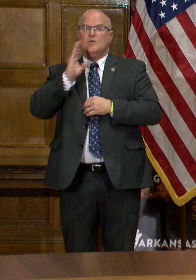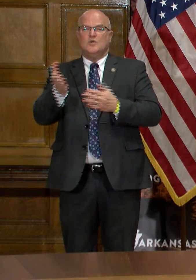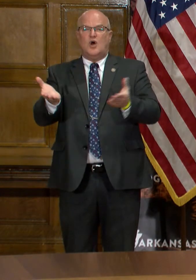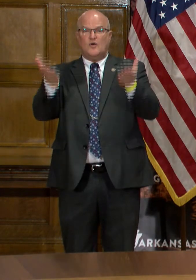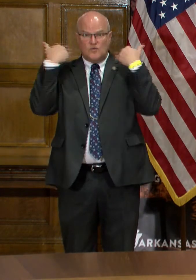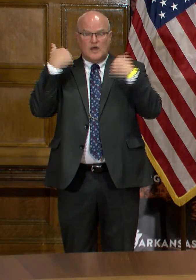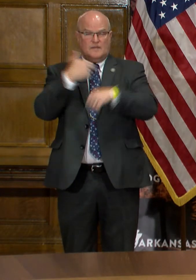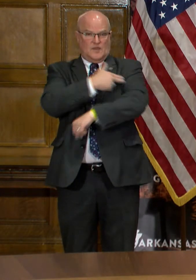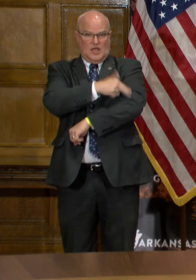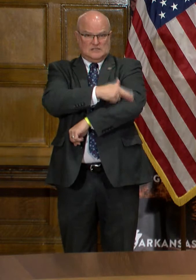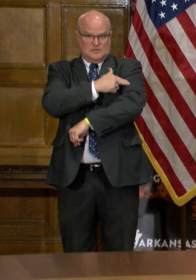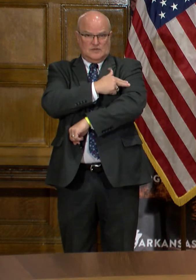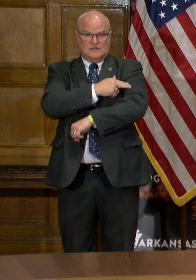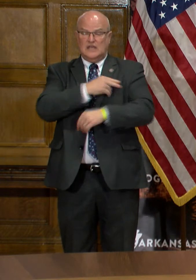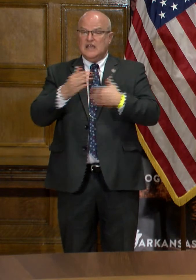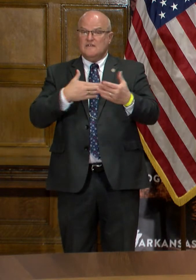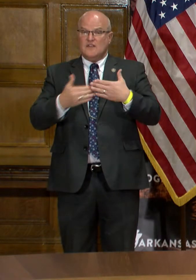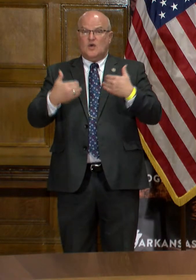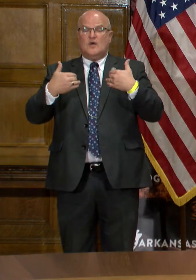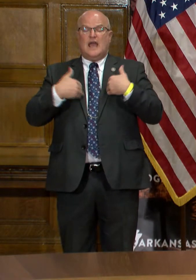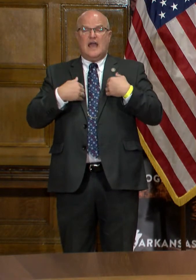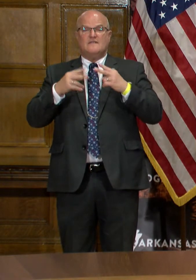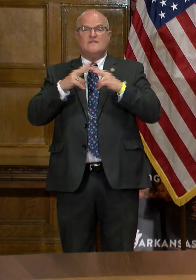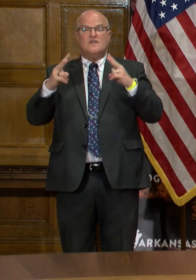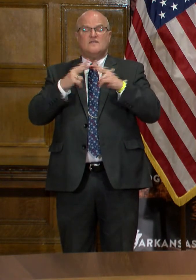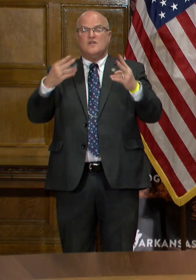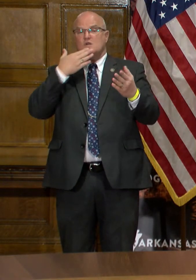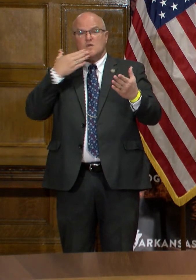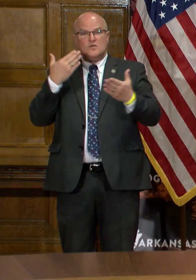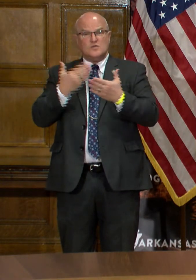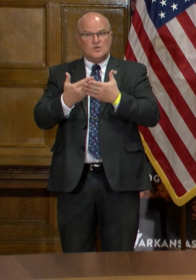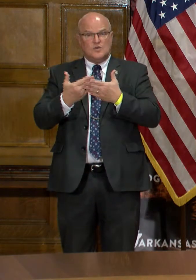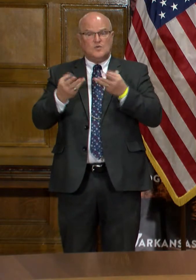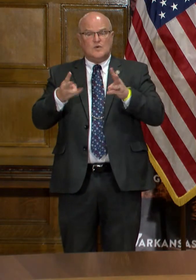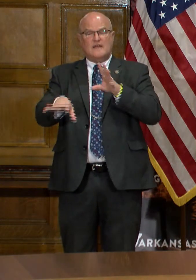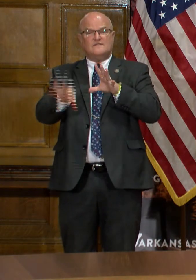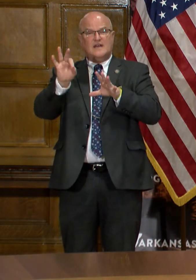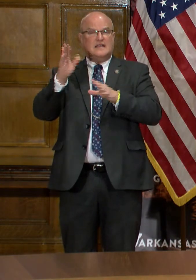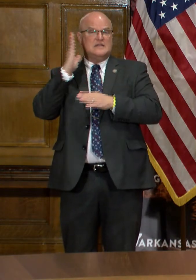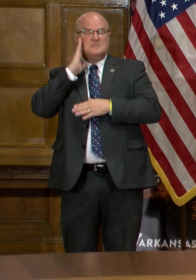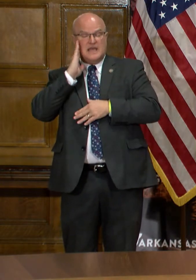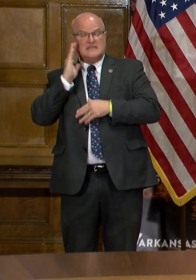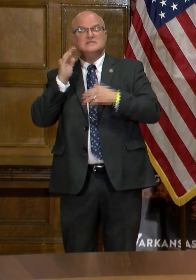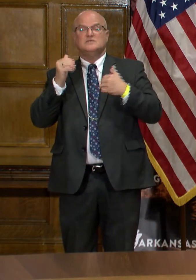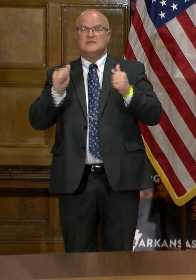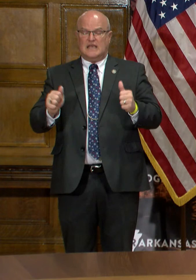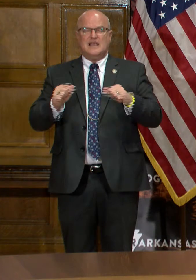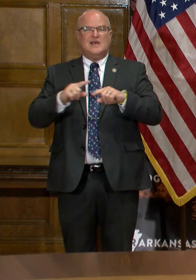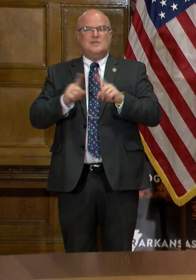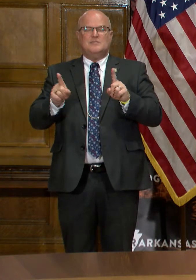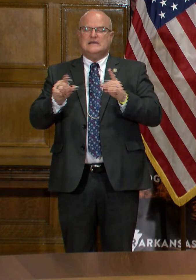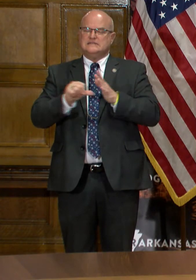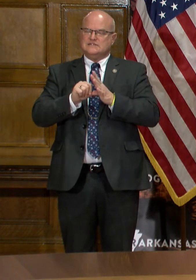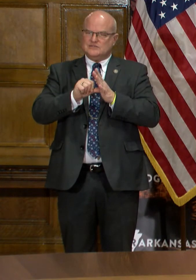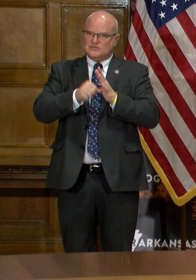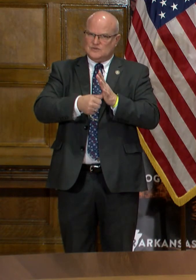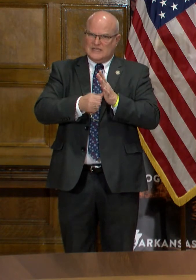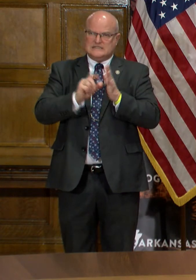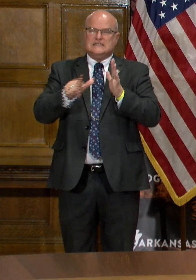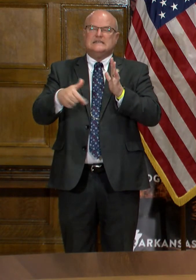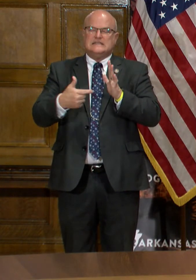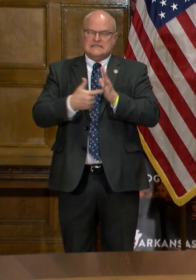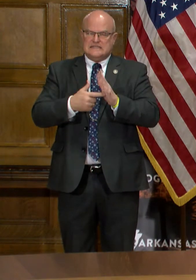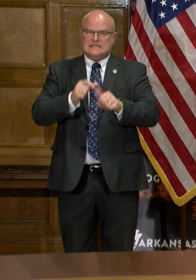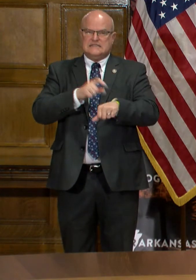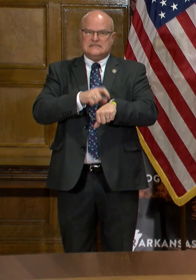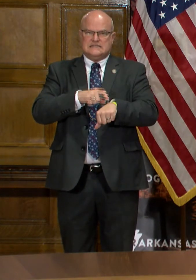hospital system, even though we have in place a very, very robust way of finding beds. I cannot stress that this